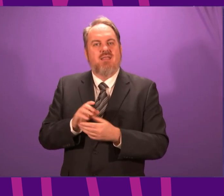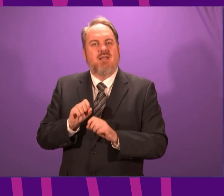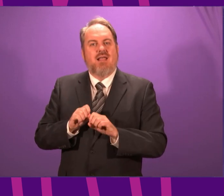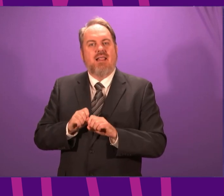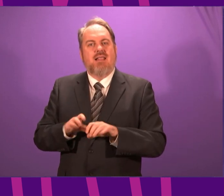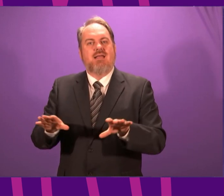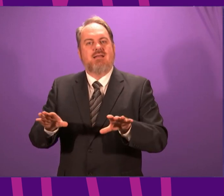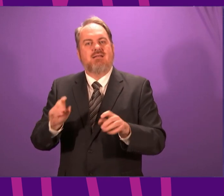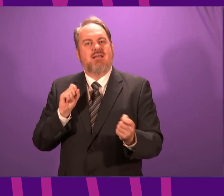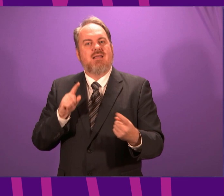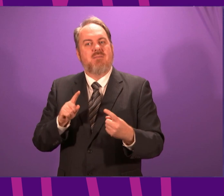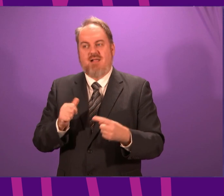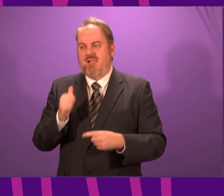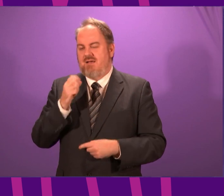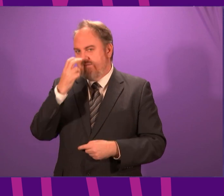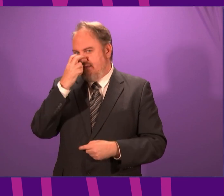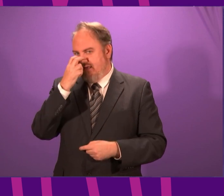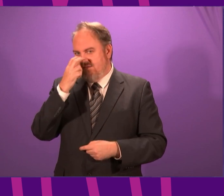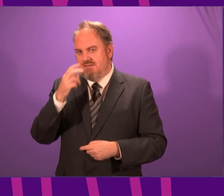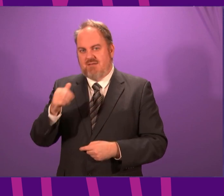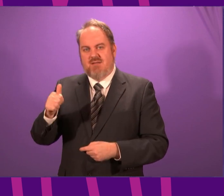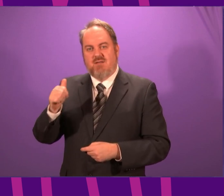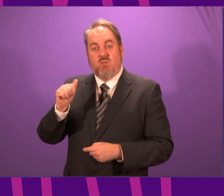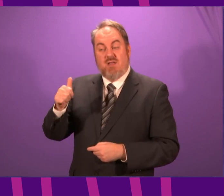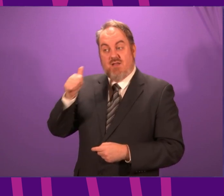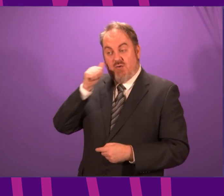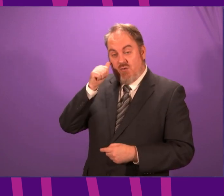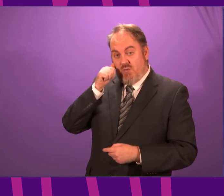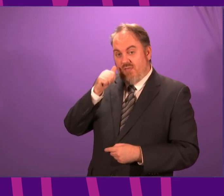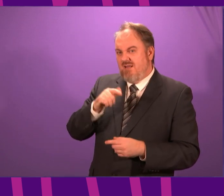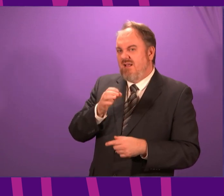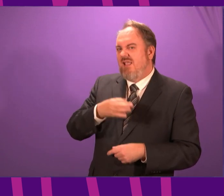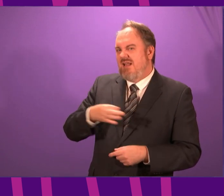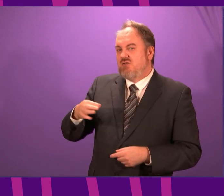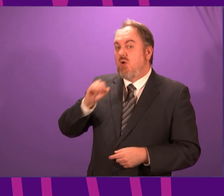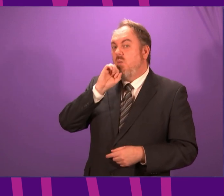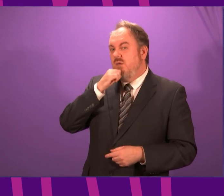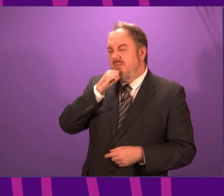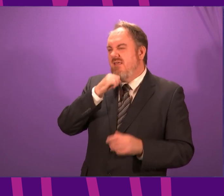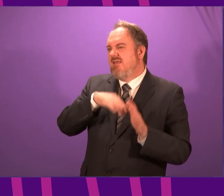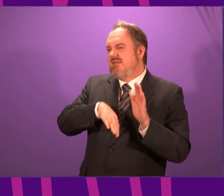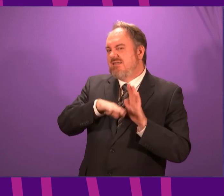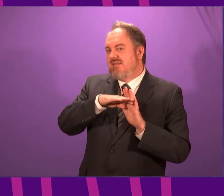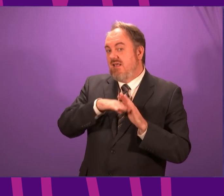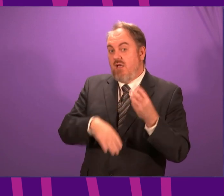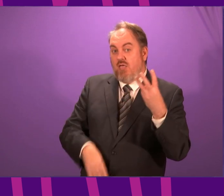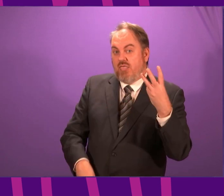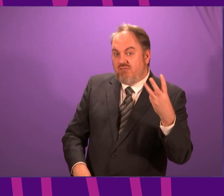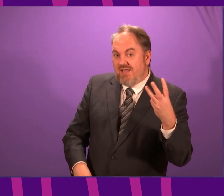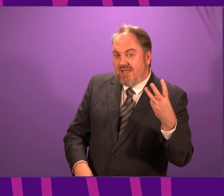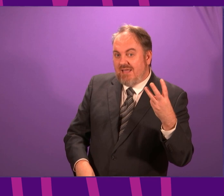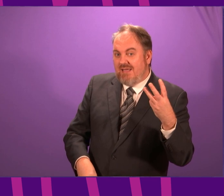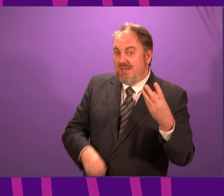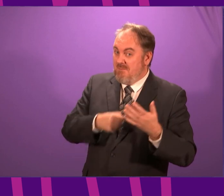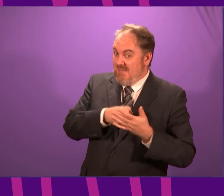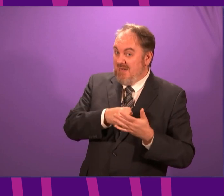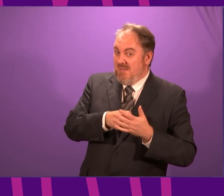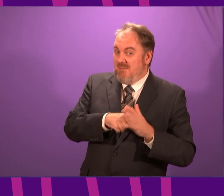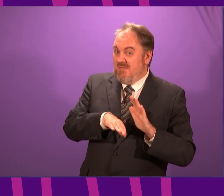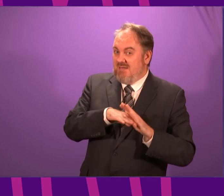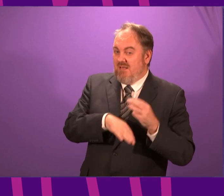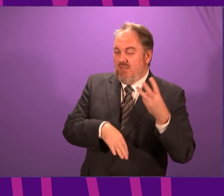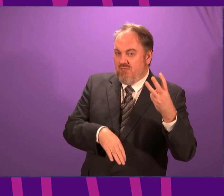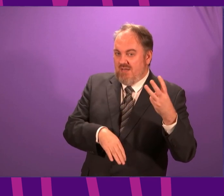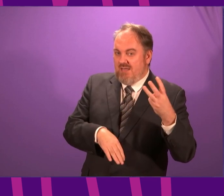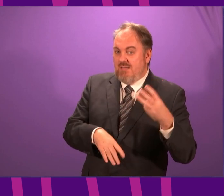night, most of us in Lanarkshire are expected to be in Tier 3 as an absolute minimum. And if this is the case, businesses in our area will need